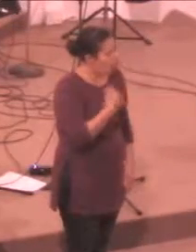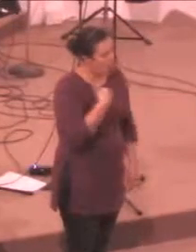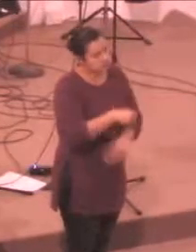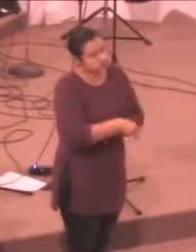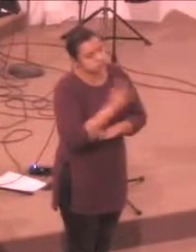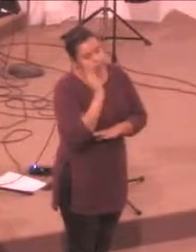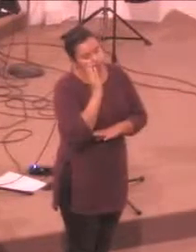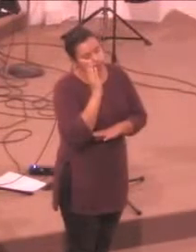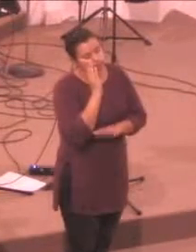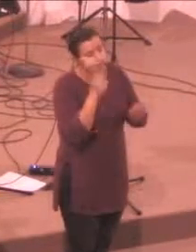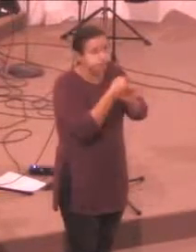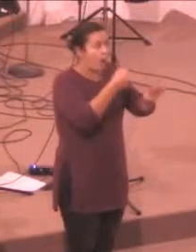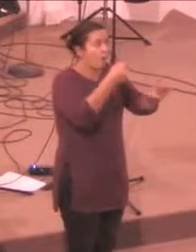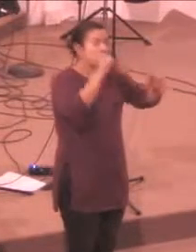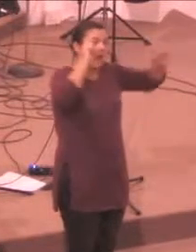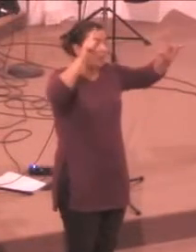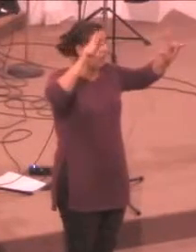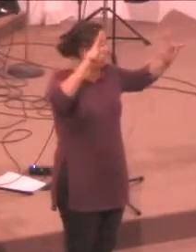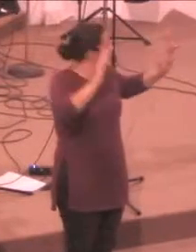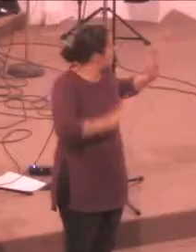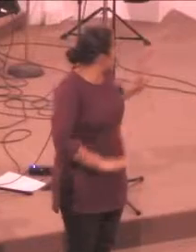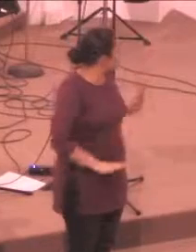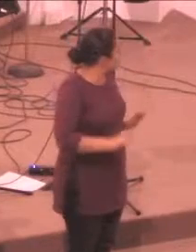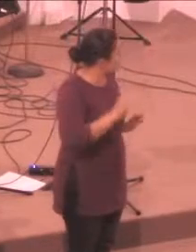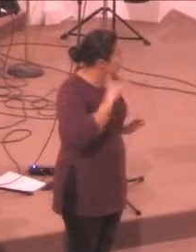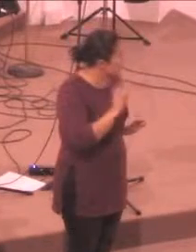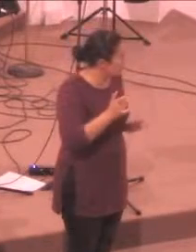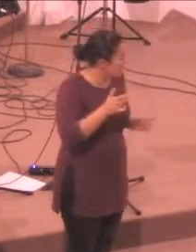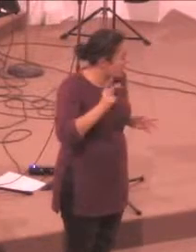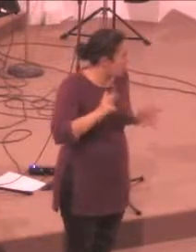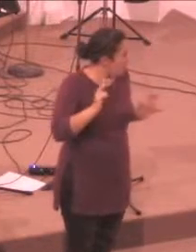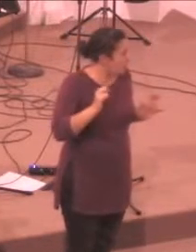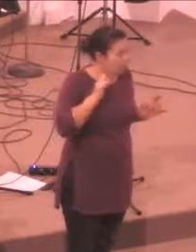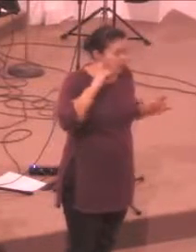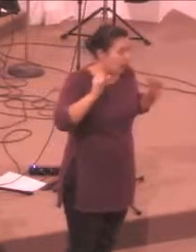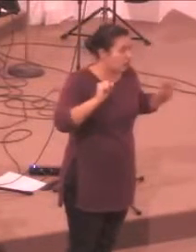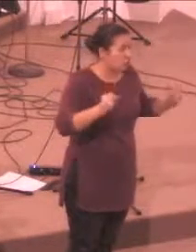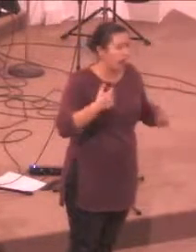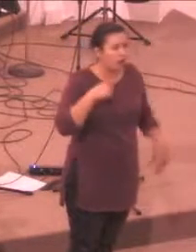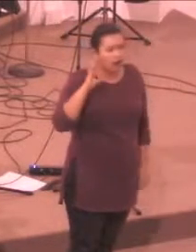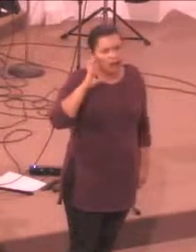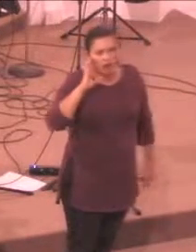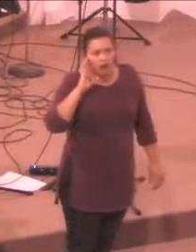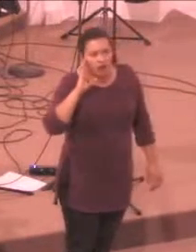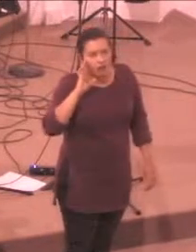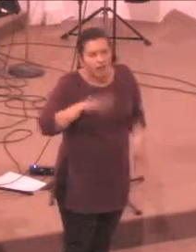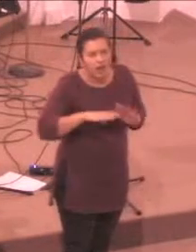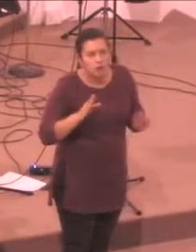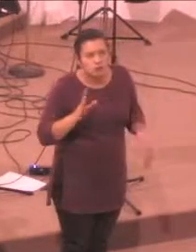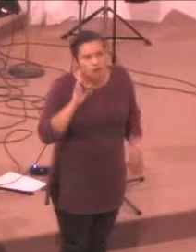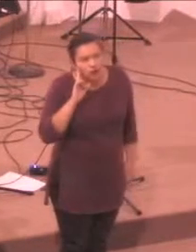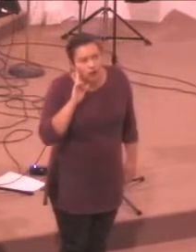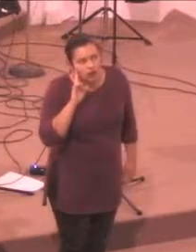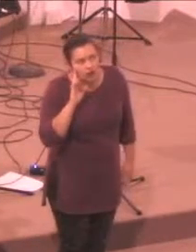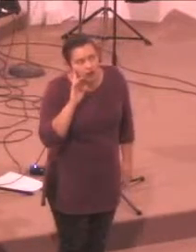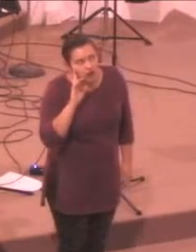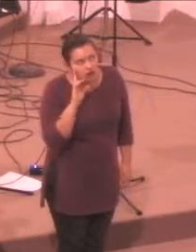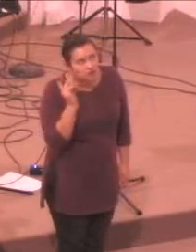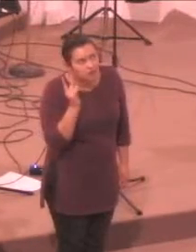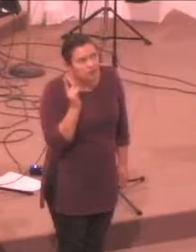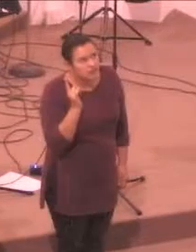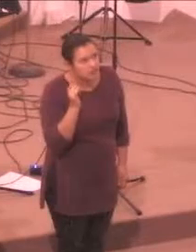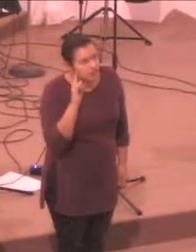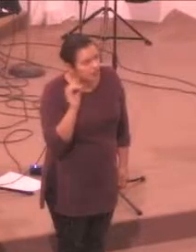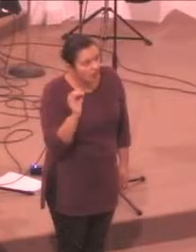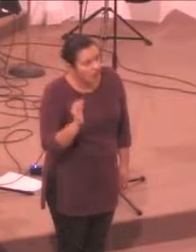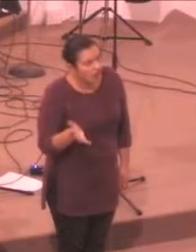boom. And I'm like, did I hear something in the house? So I'm listening. Don't hear it. So I get up, walk all through the